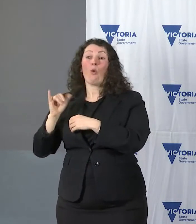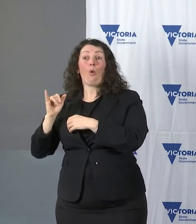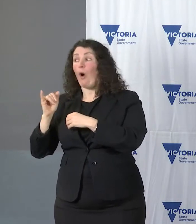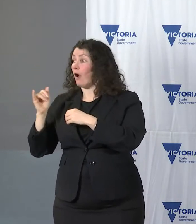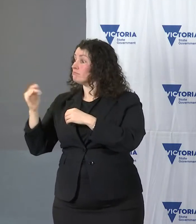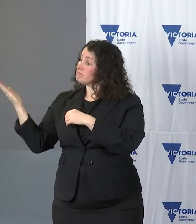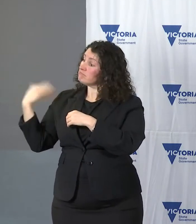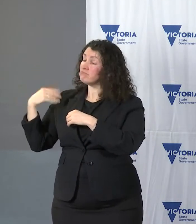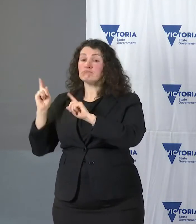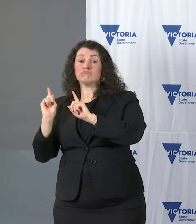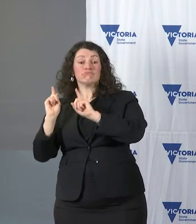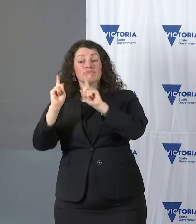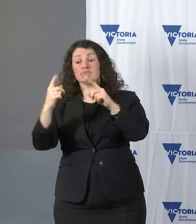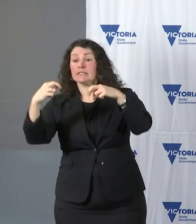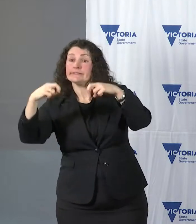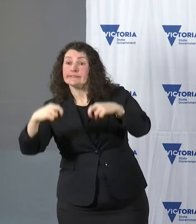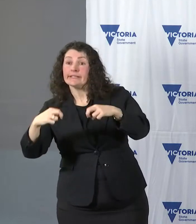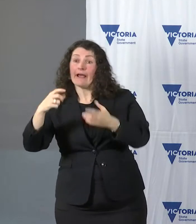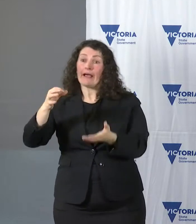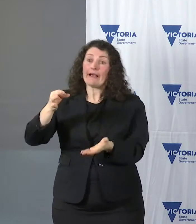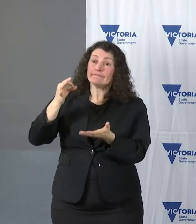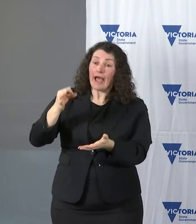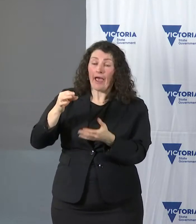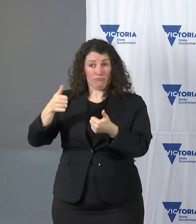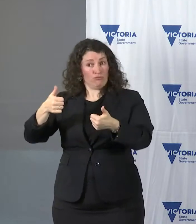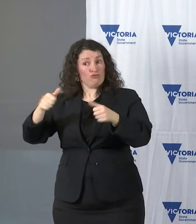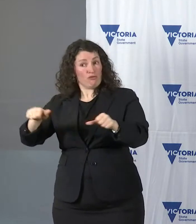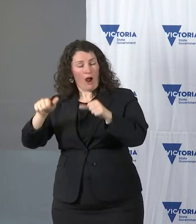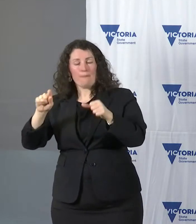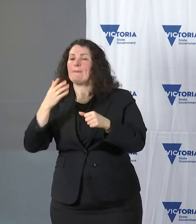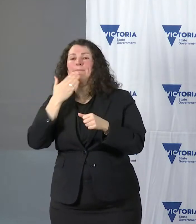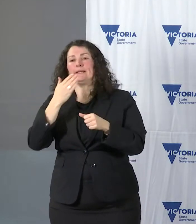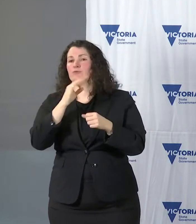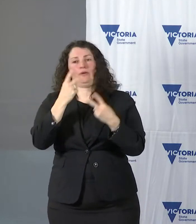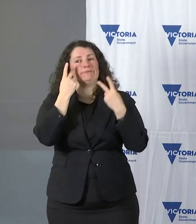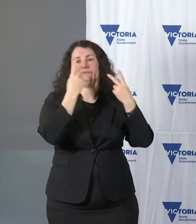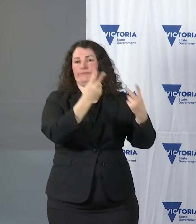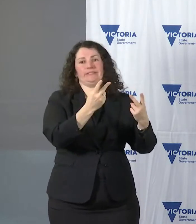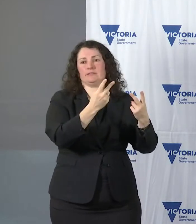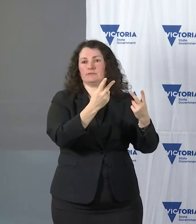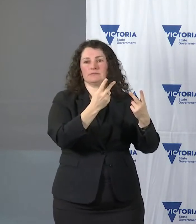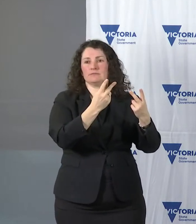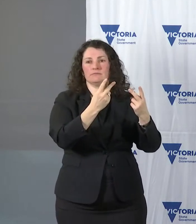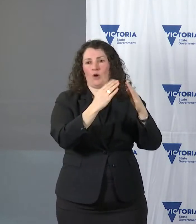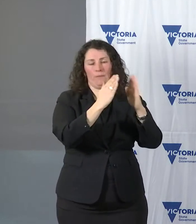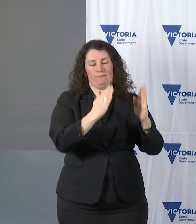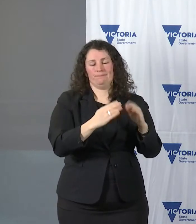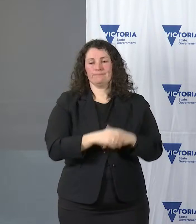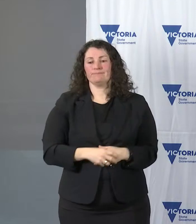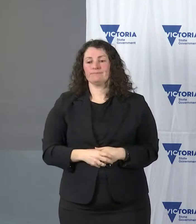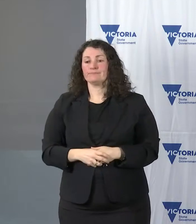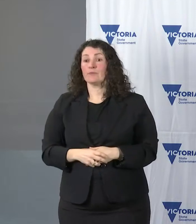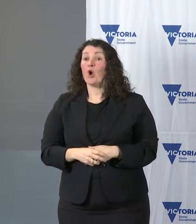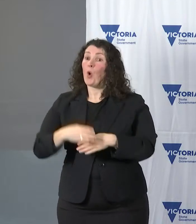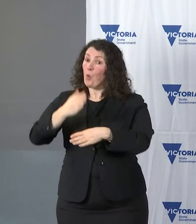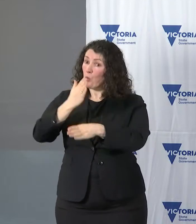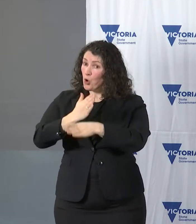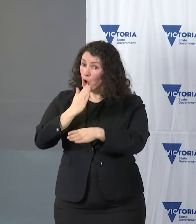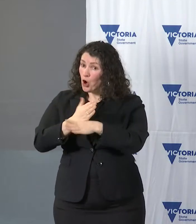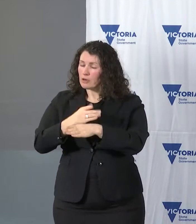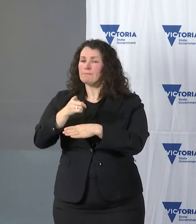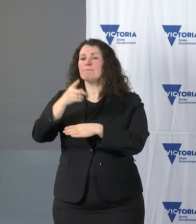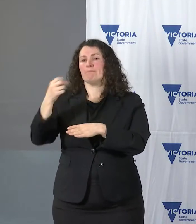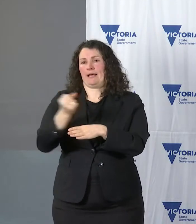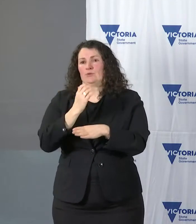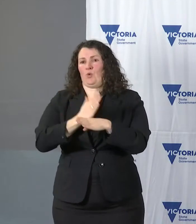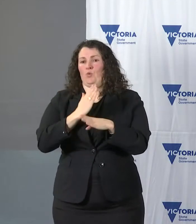home or another suitable premises, you can go to work. Offices can increase in attendance up to